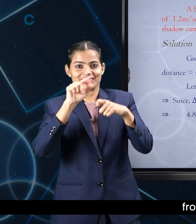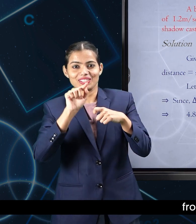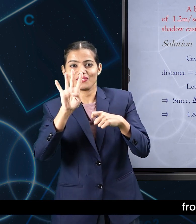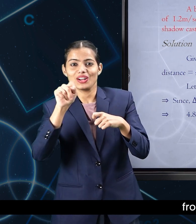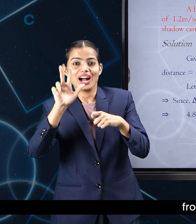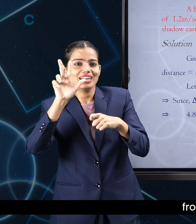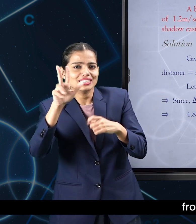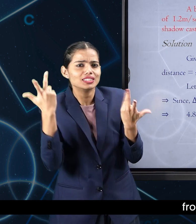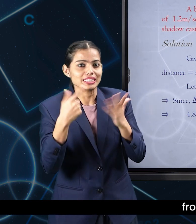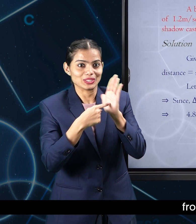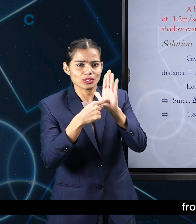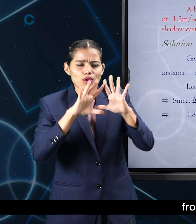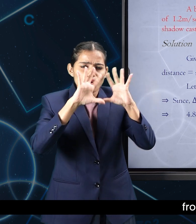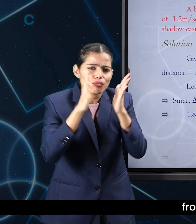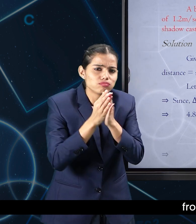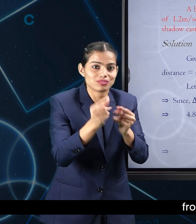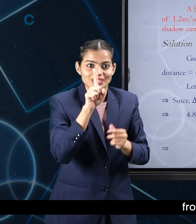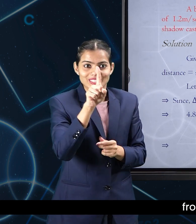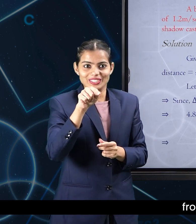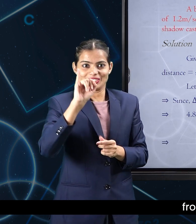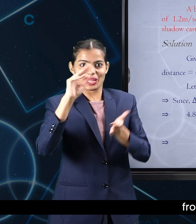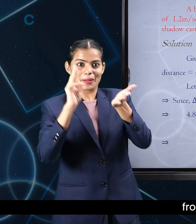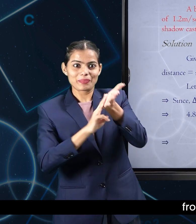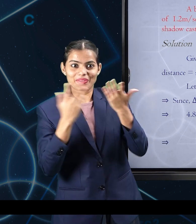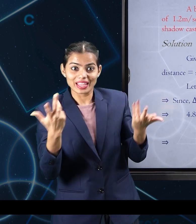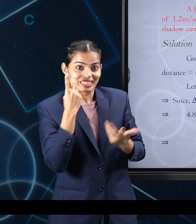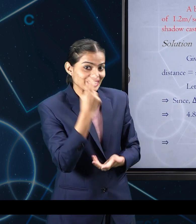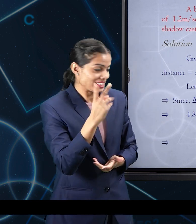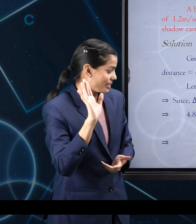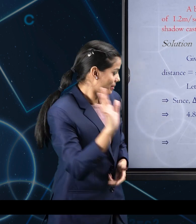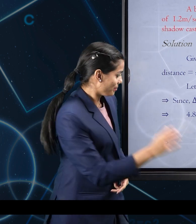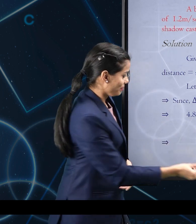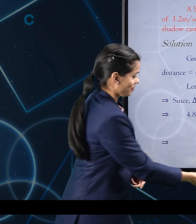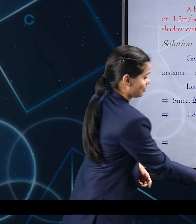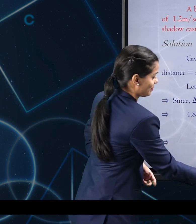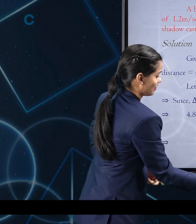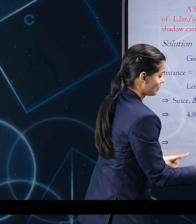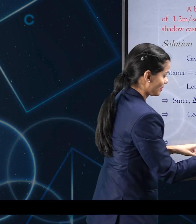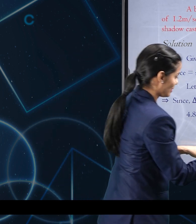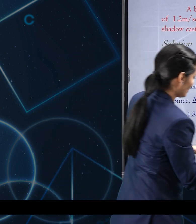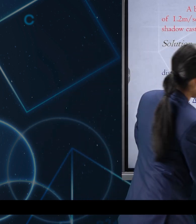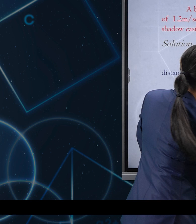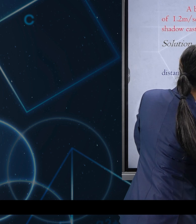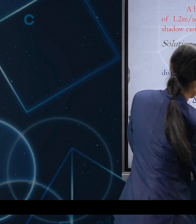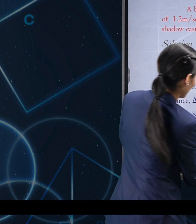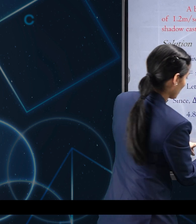3x is equal to 4.8. So, x is equal to 1.6 meter. So, x